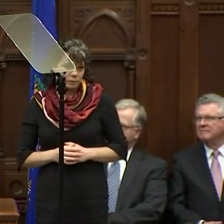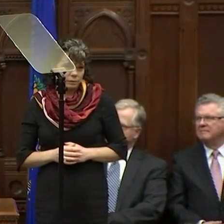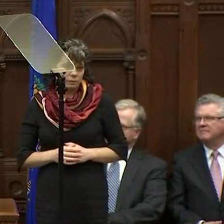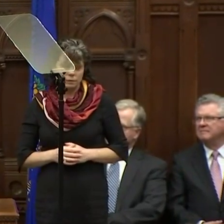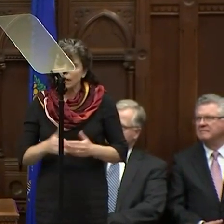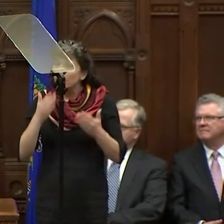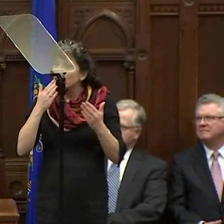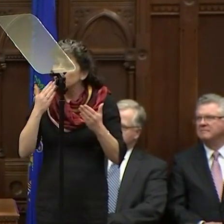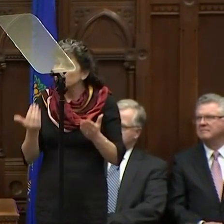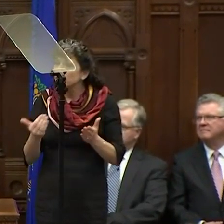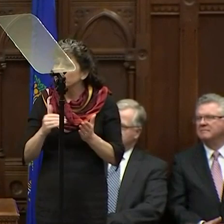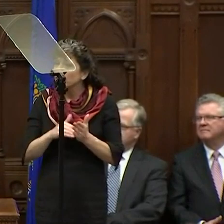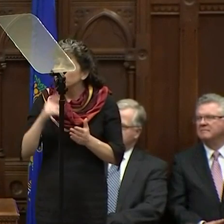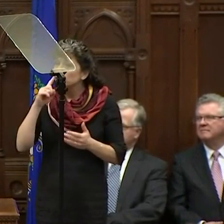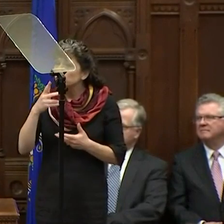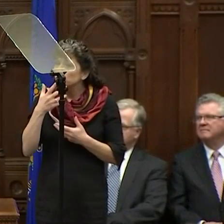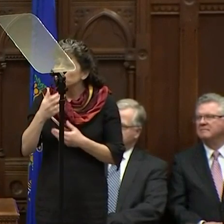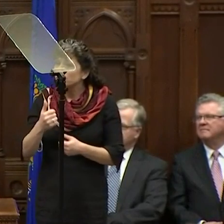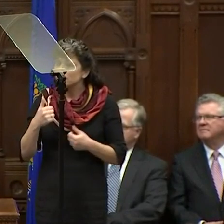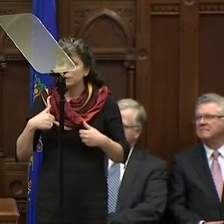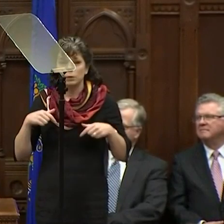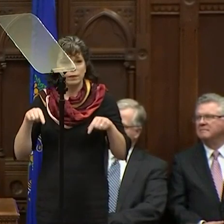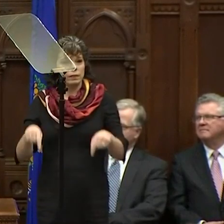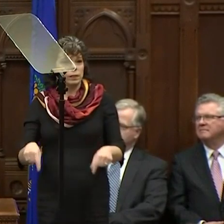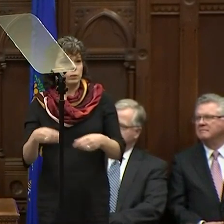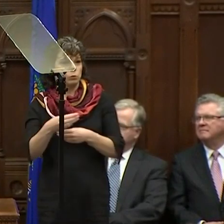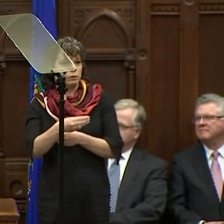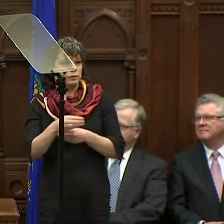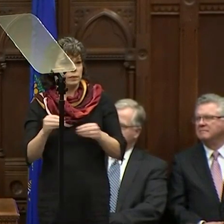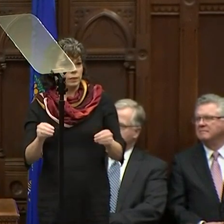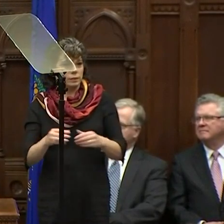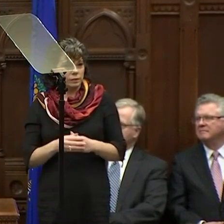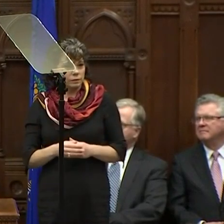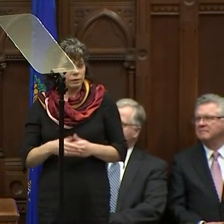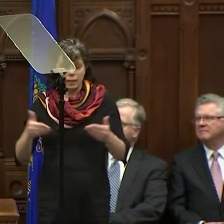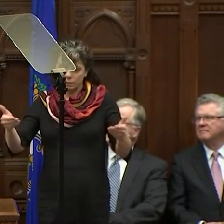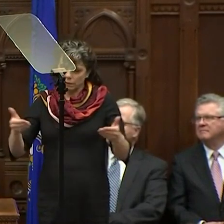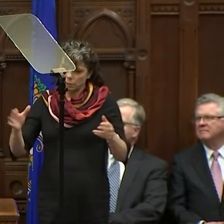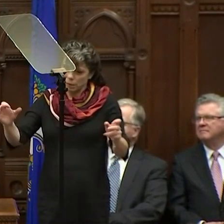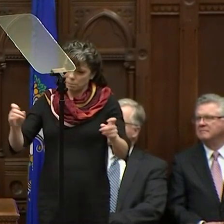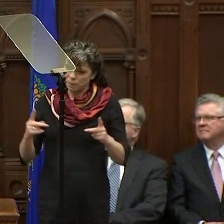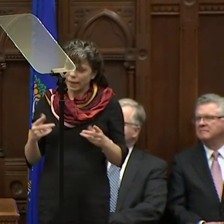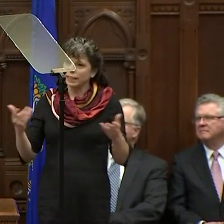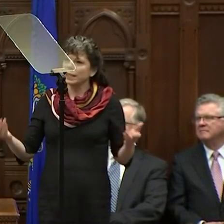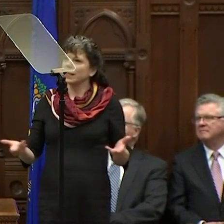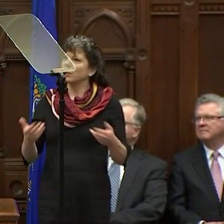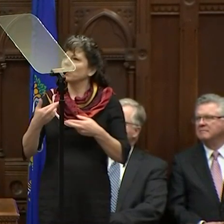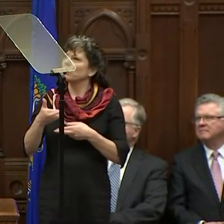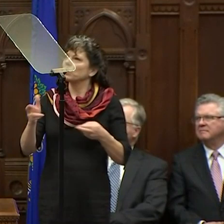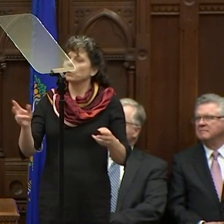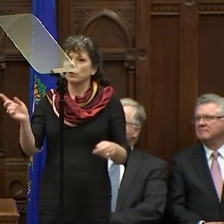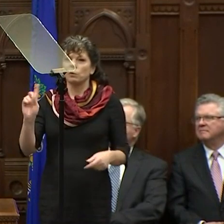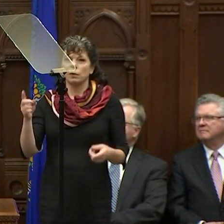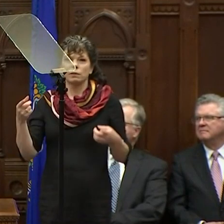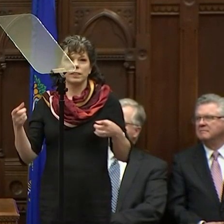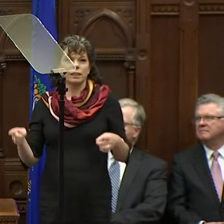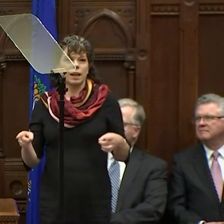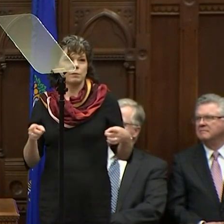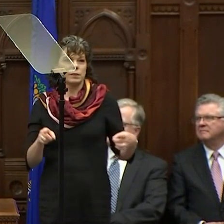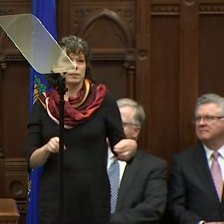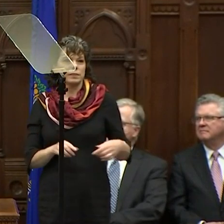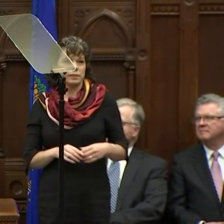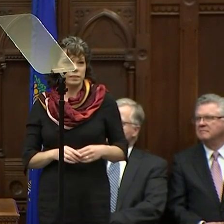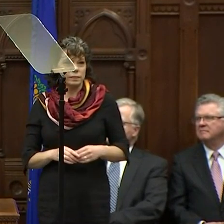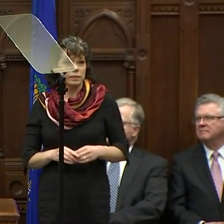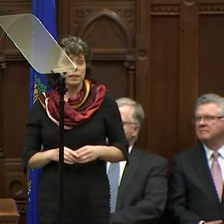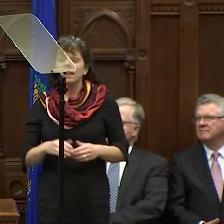Thank you again for trusting me for this office and inviting me back into the hall, the room where it happens. And thanks